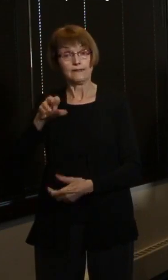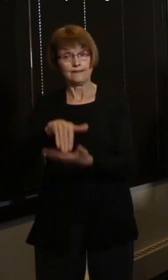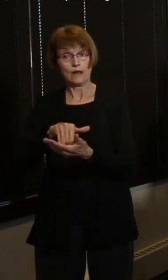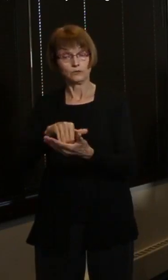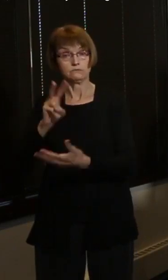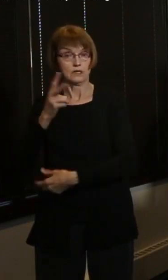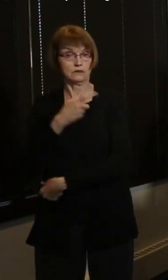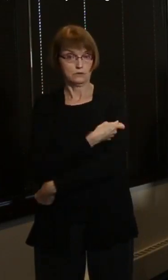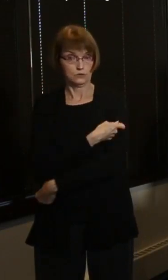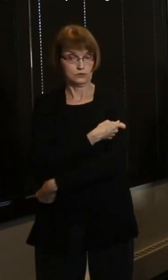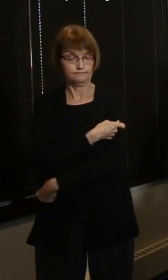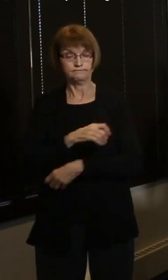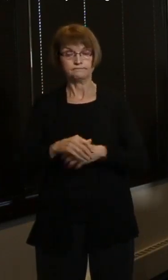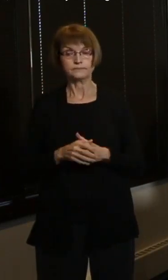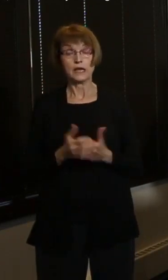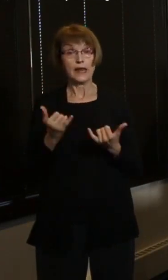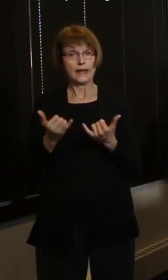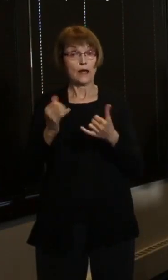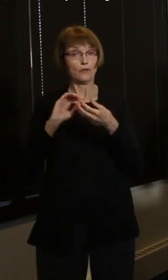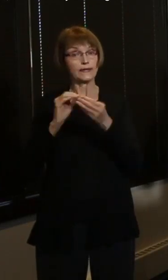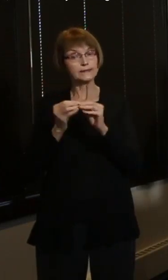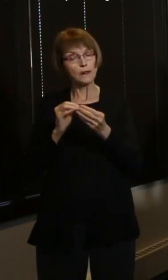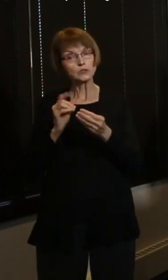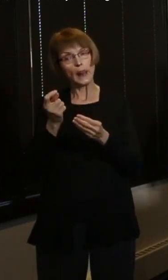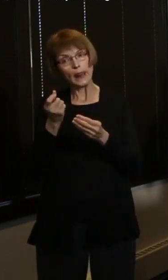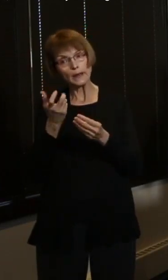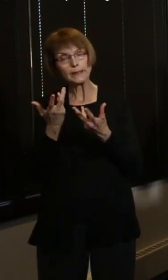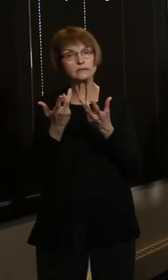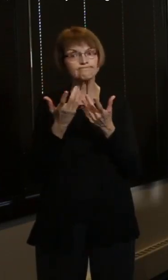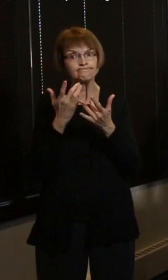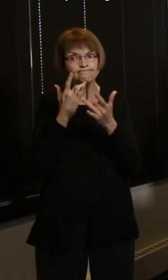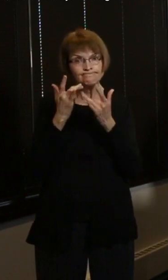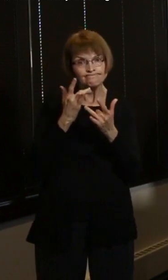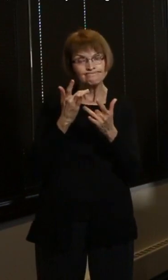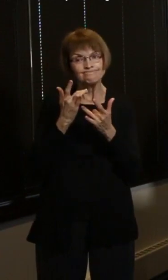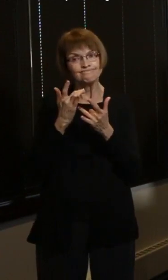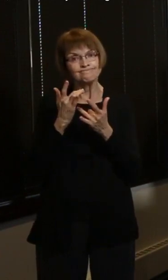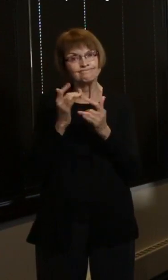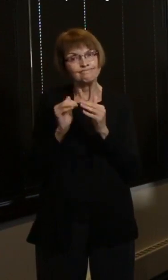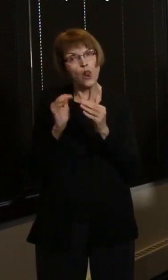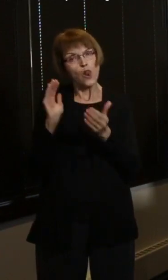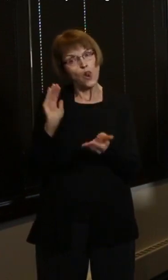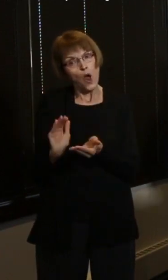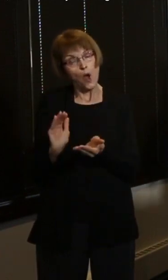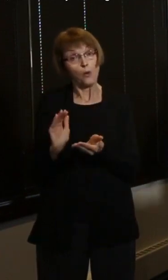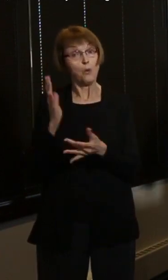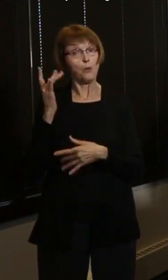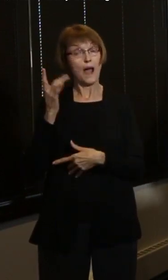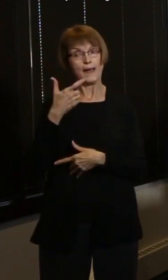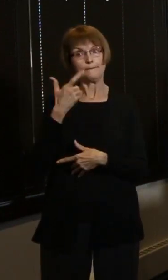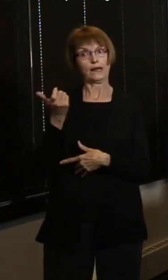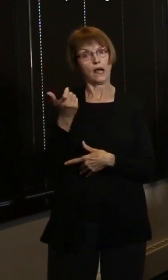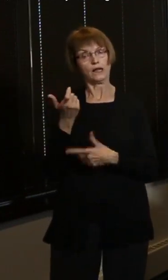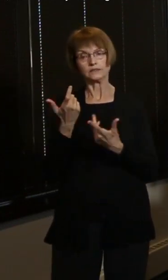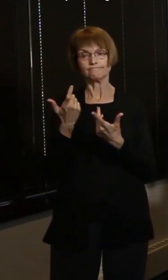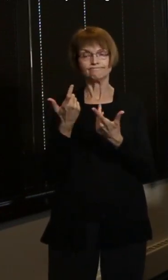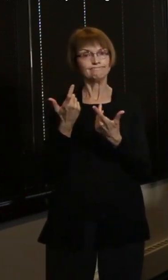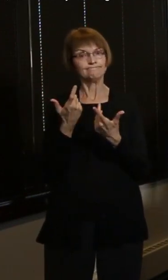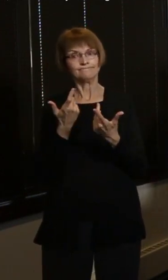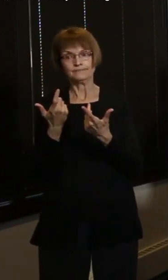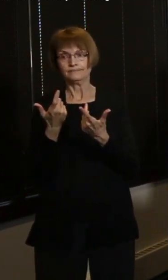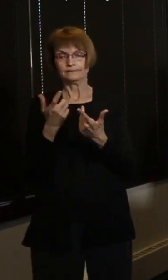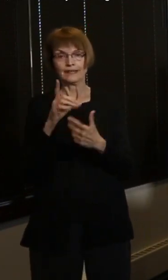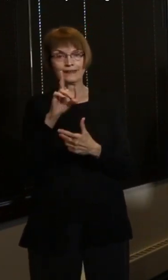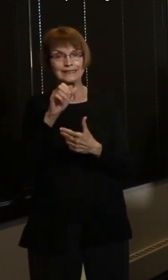436,000 second doses. Now these numbers are a little bit conservative, as I've mentioned previously, and that's because there's still some catch-up